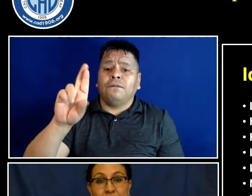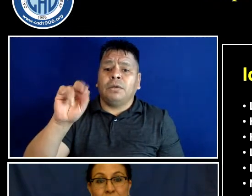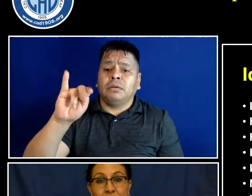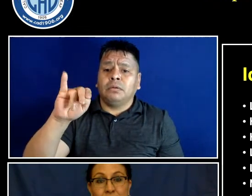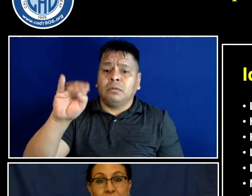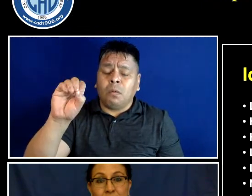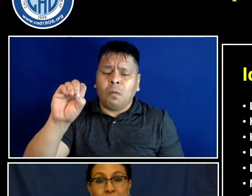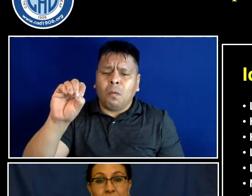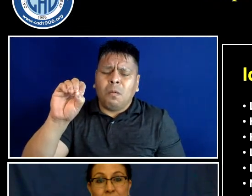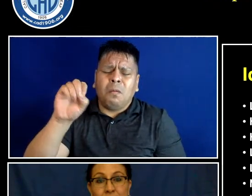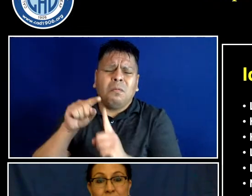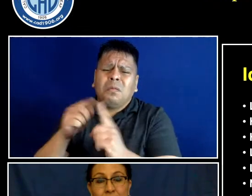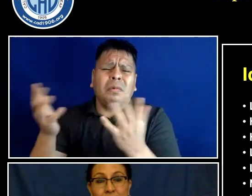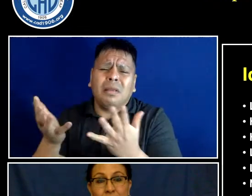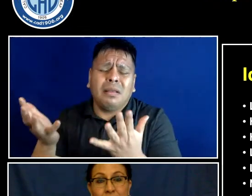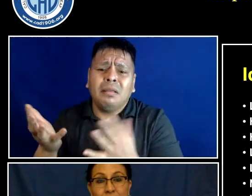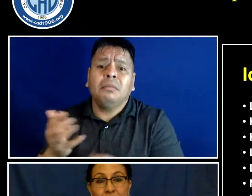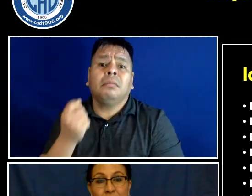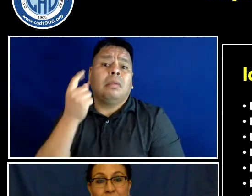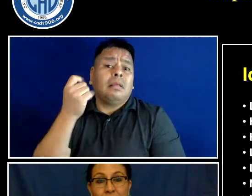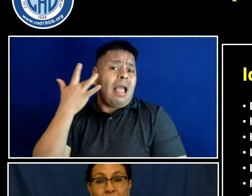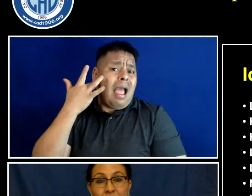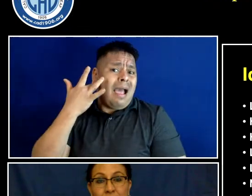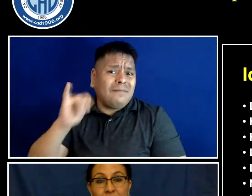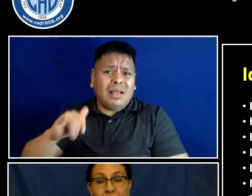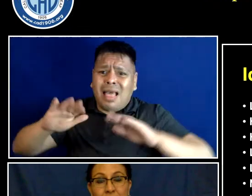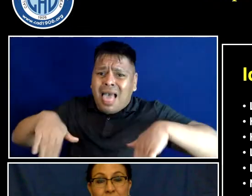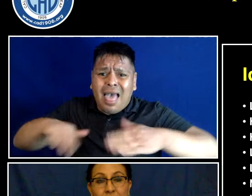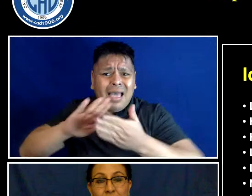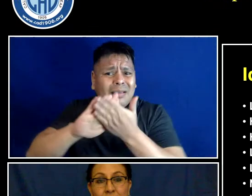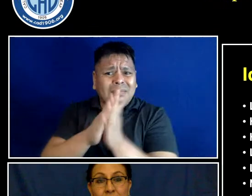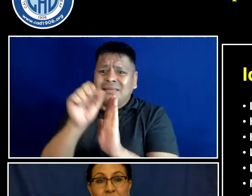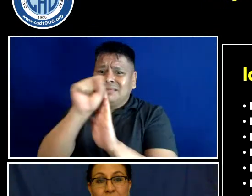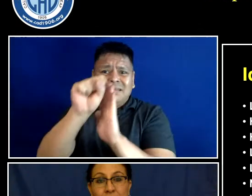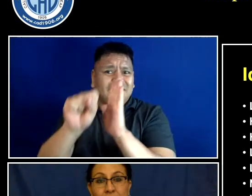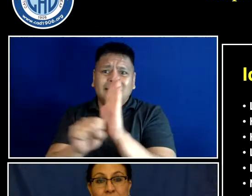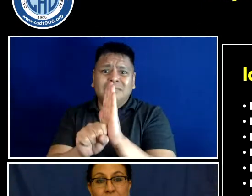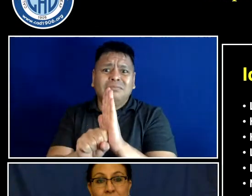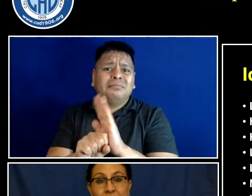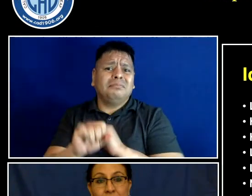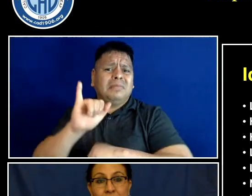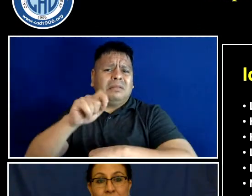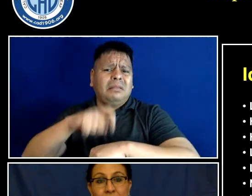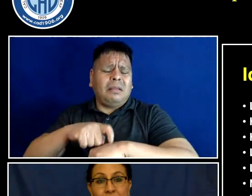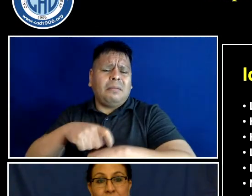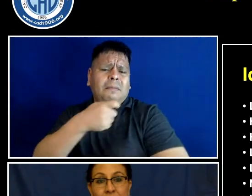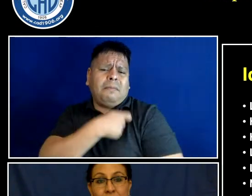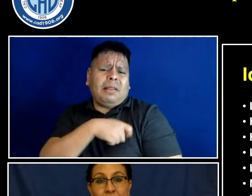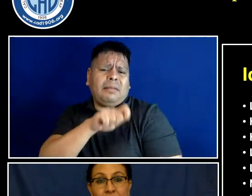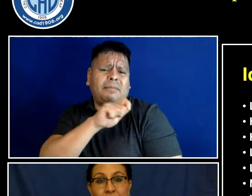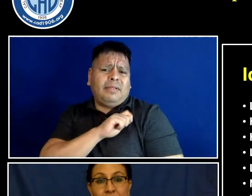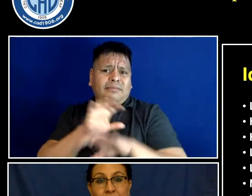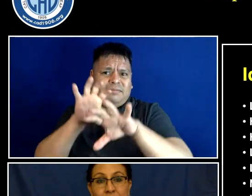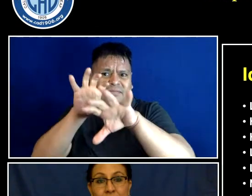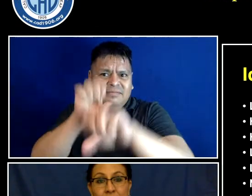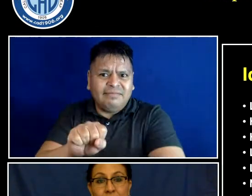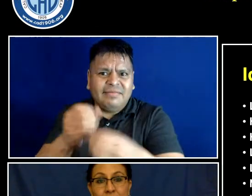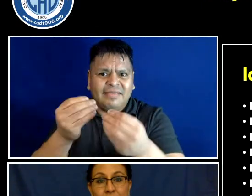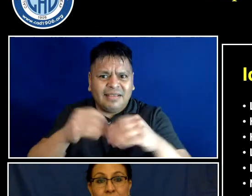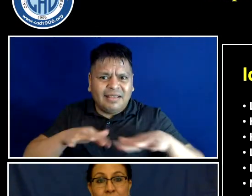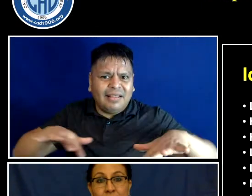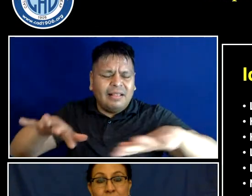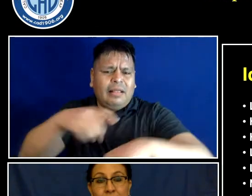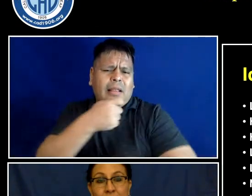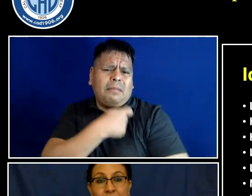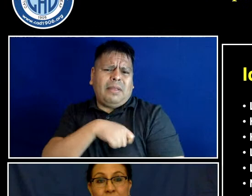darker skin tone. And I'm unsure if those terms are still in use to this day. Now, we're moving on to the